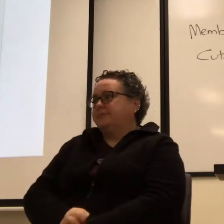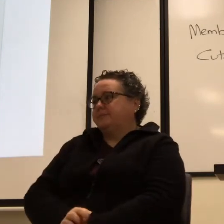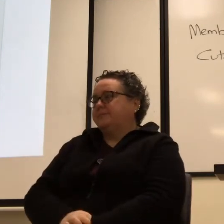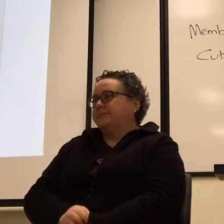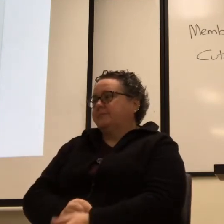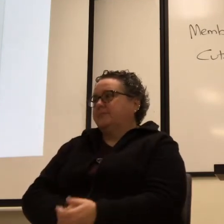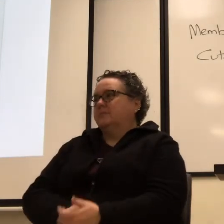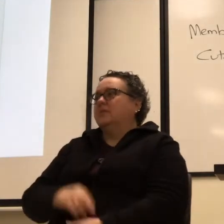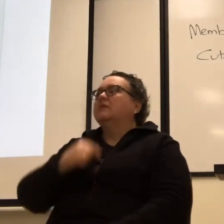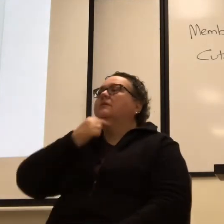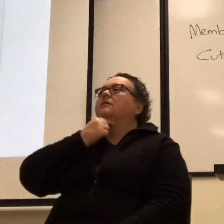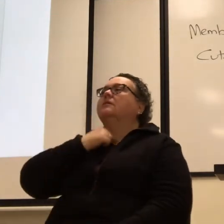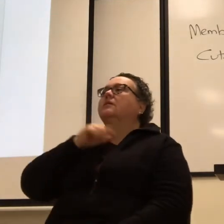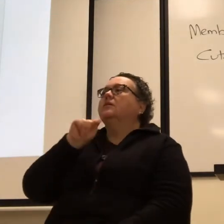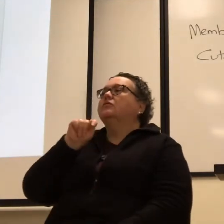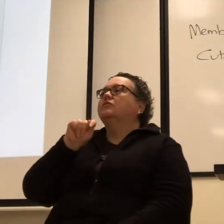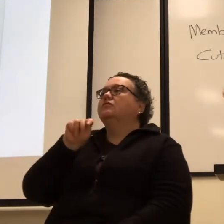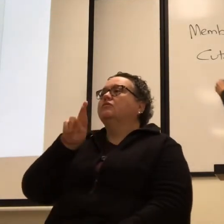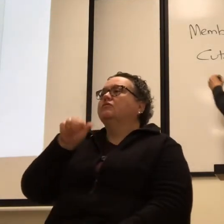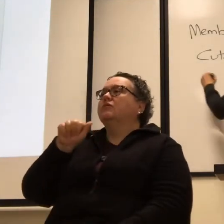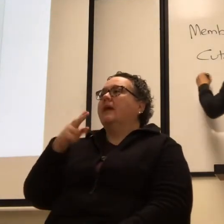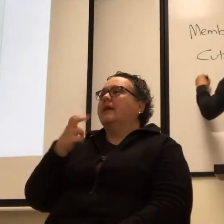Trachea, mucous membrane.